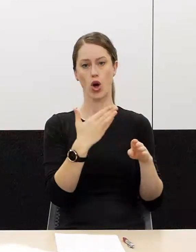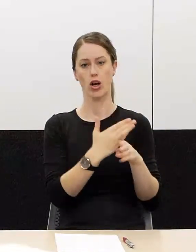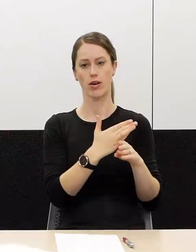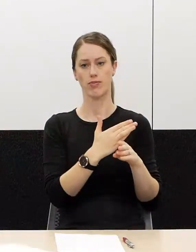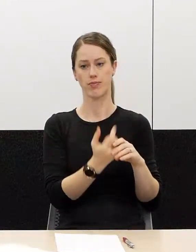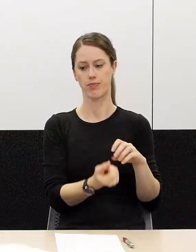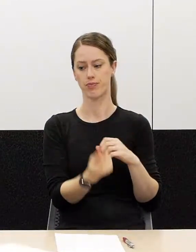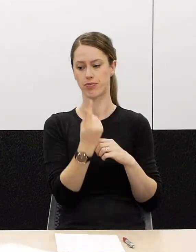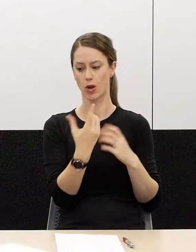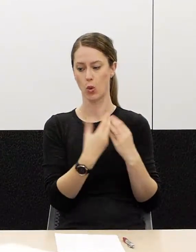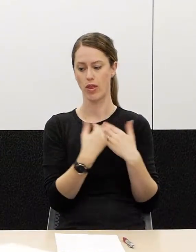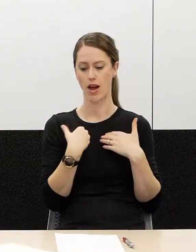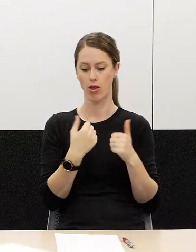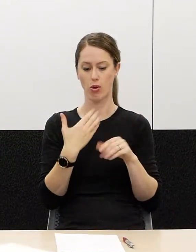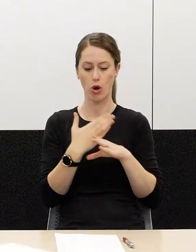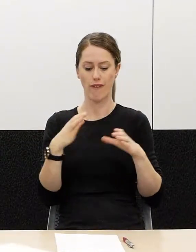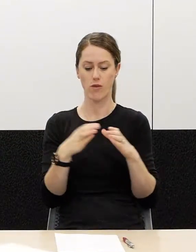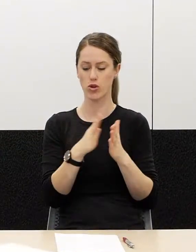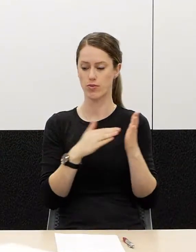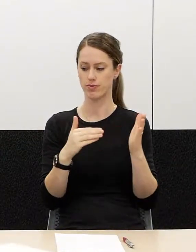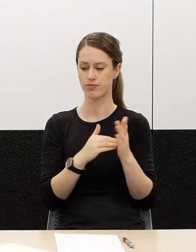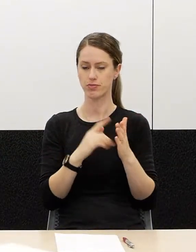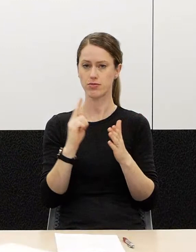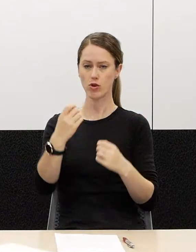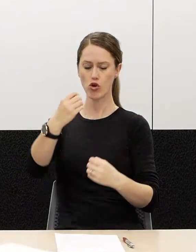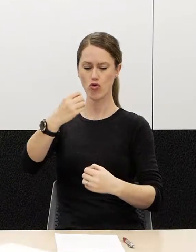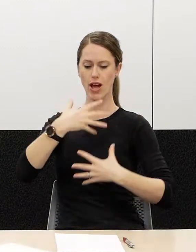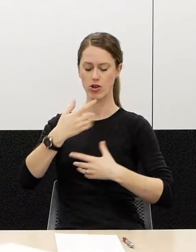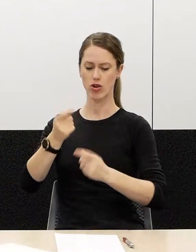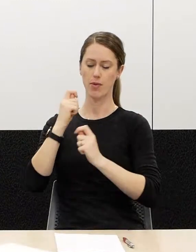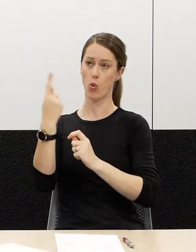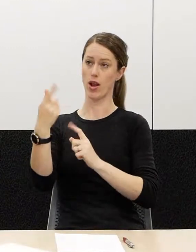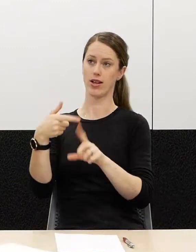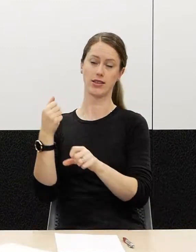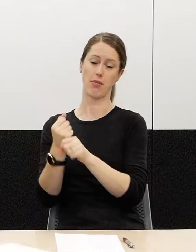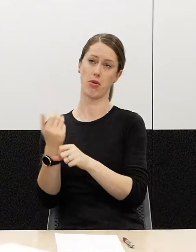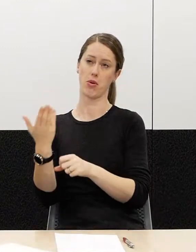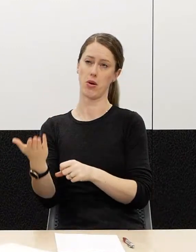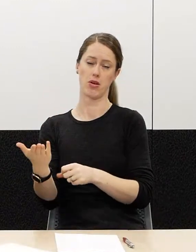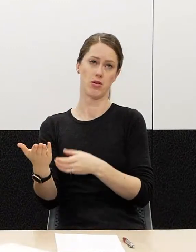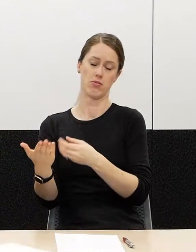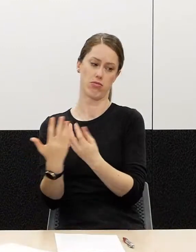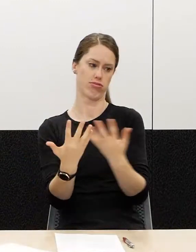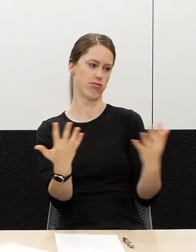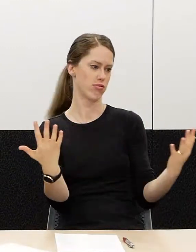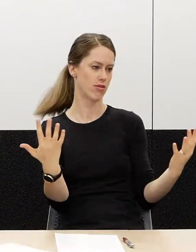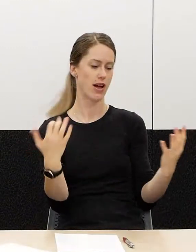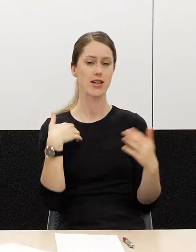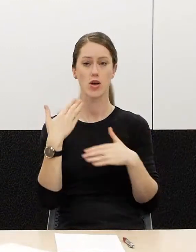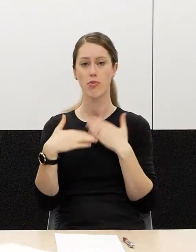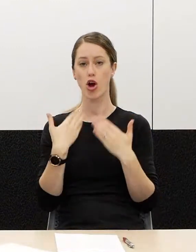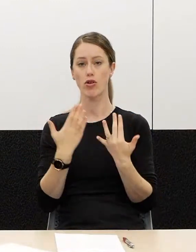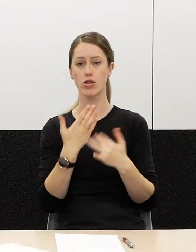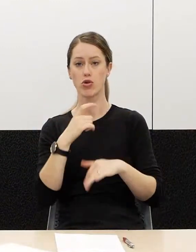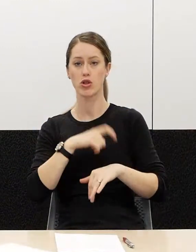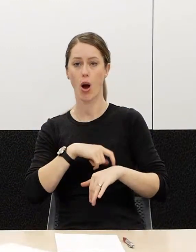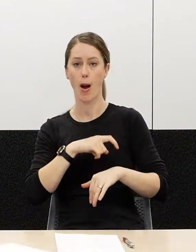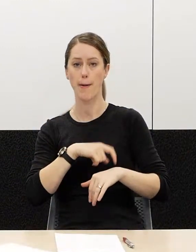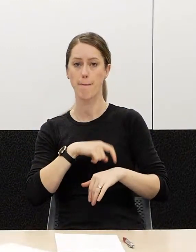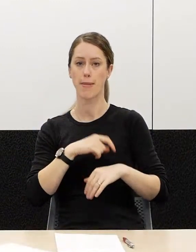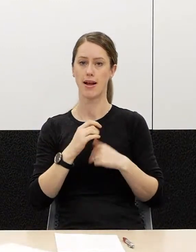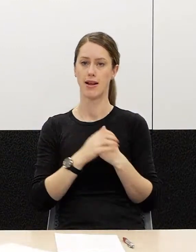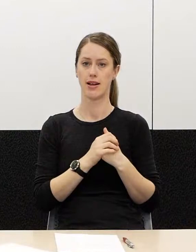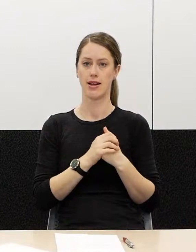on with Health Workforce New Zealand. But radiation treatment is only one example. I think that as we progress over time and start